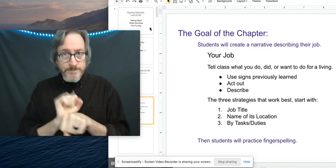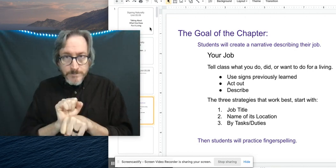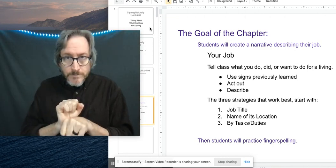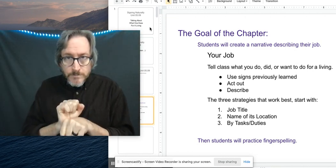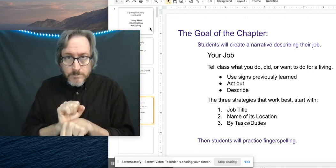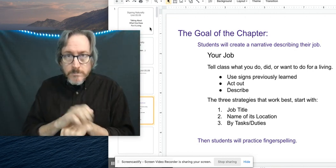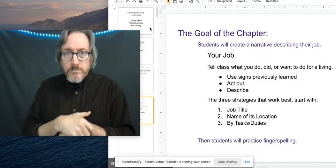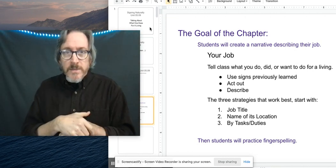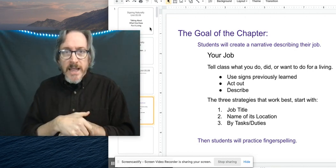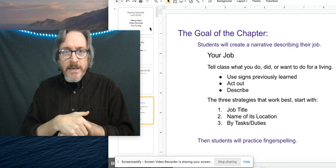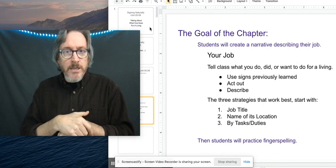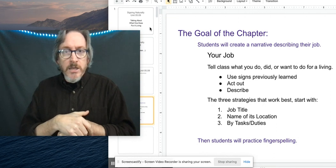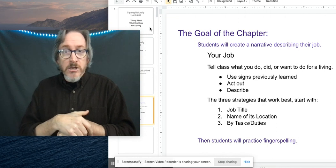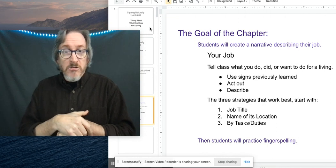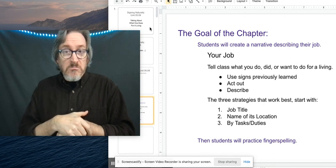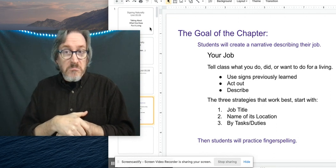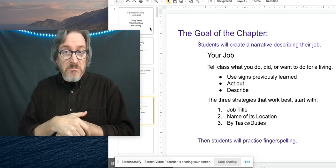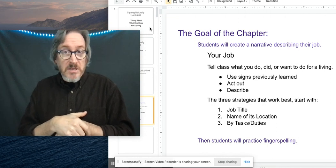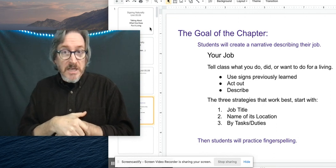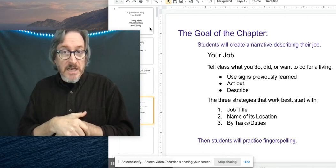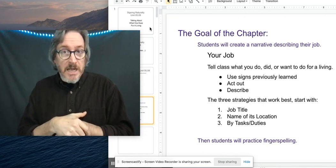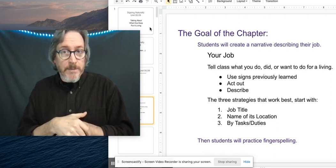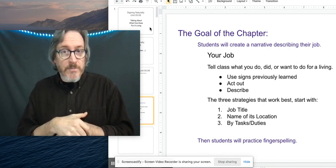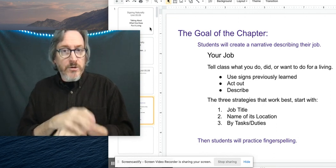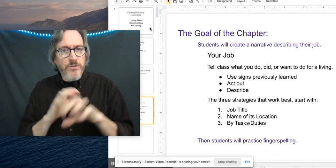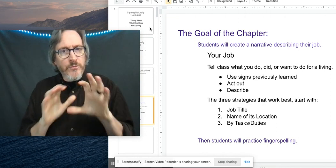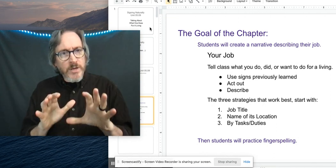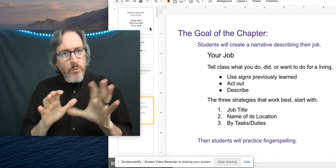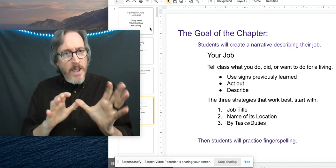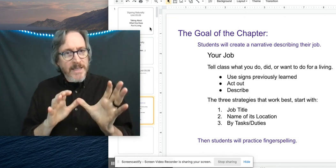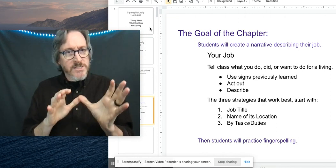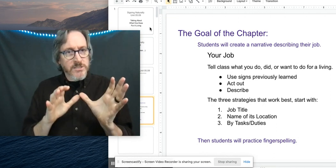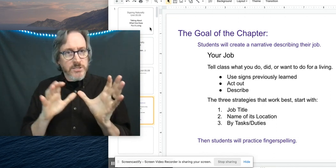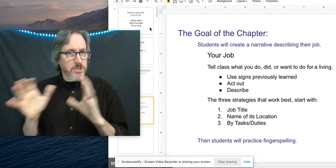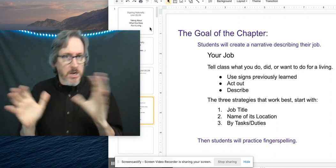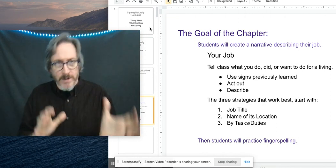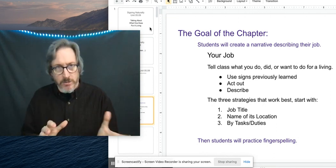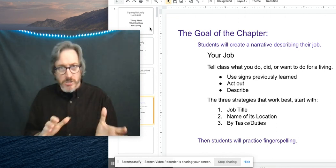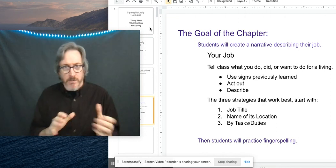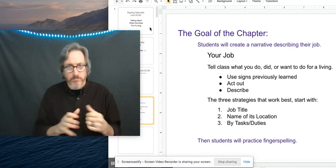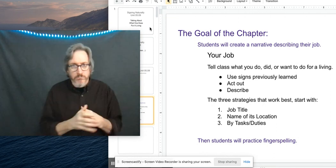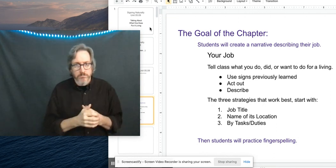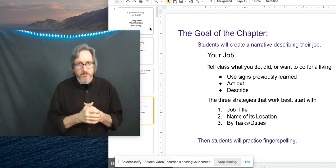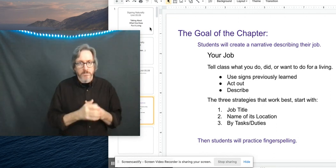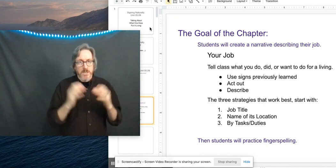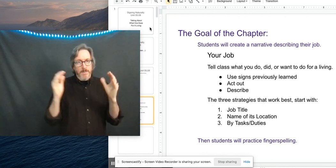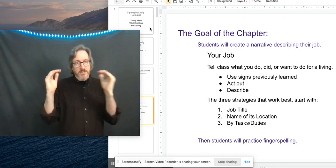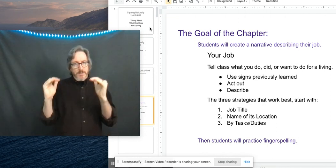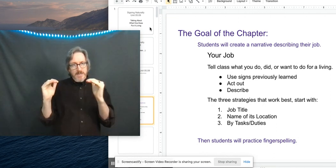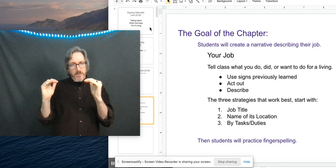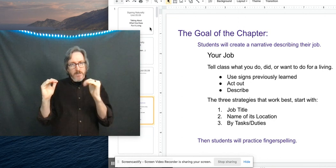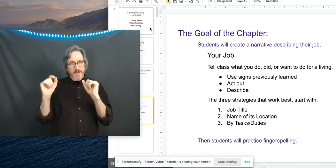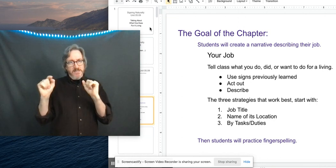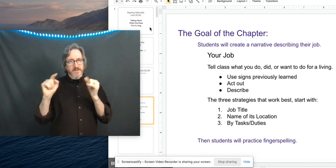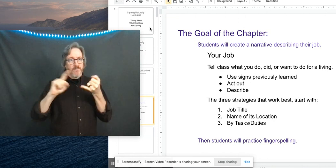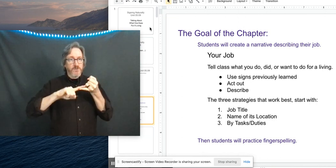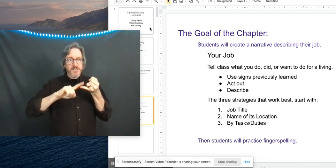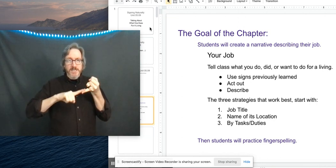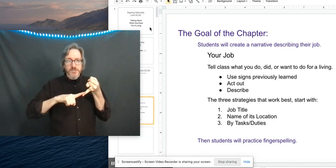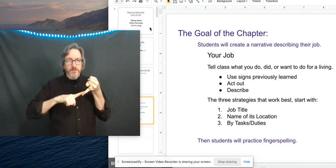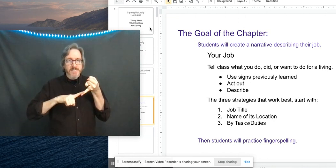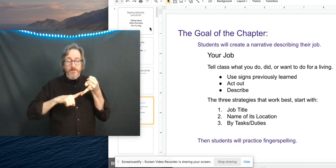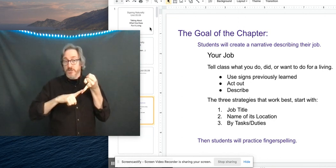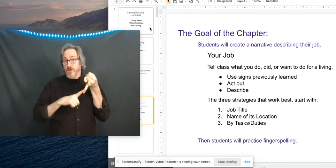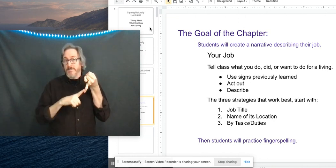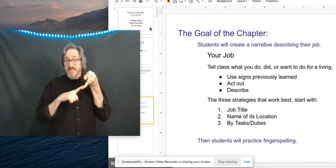job, and there are three ways to talk about your job. I'm going to jump down a little bit and say the first